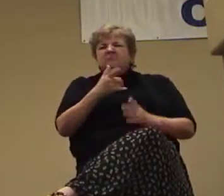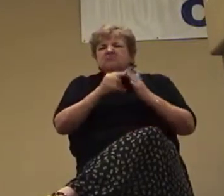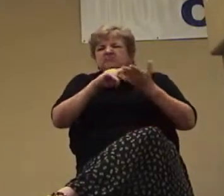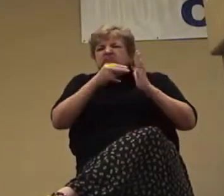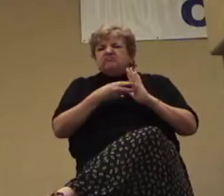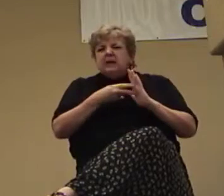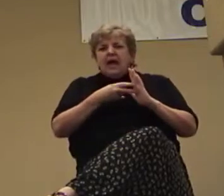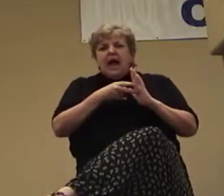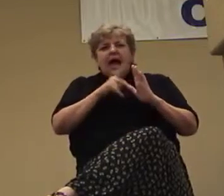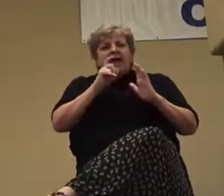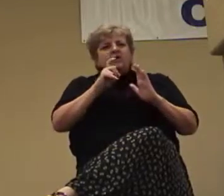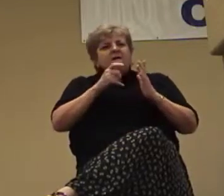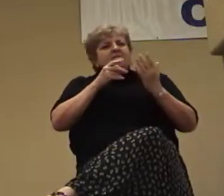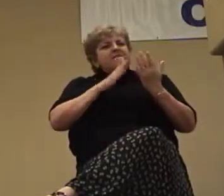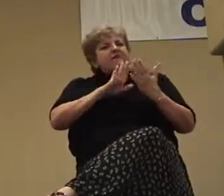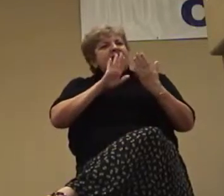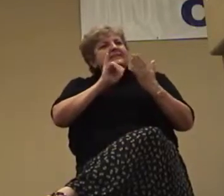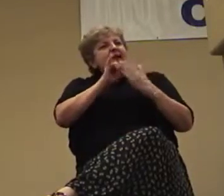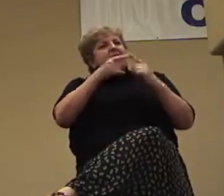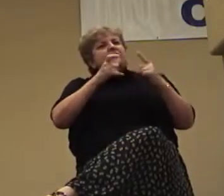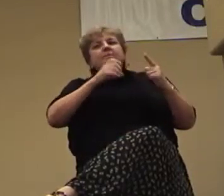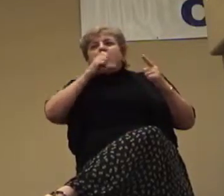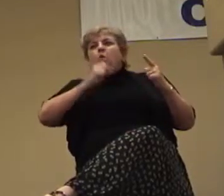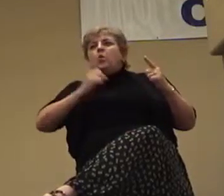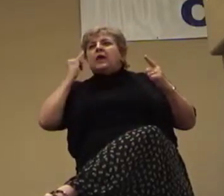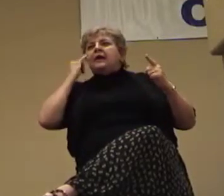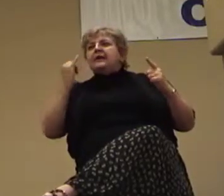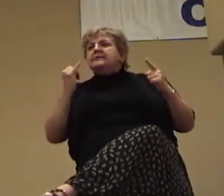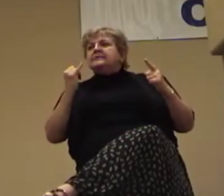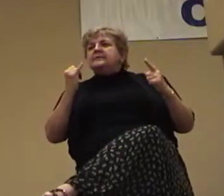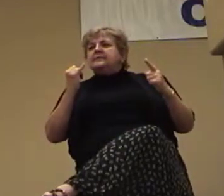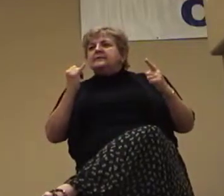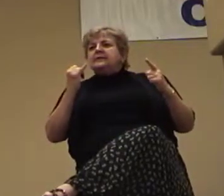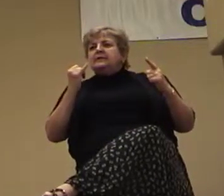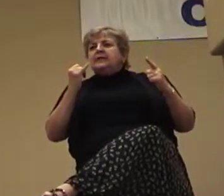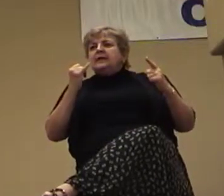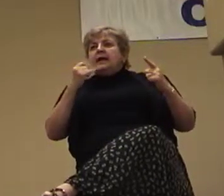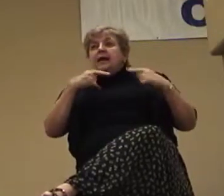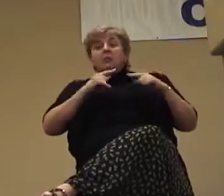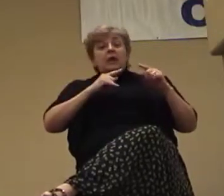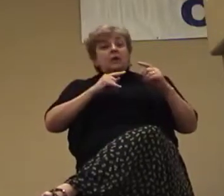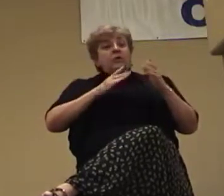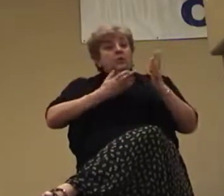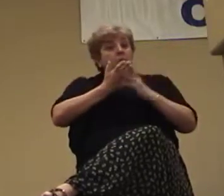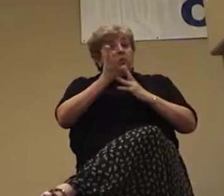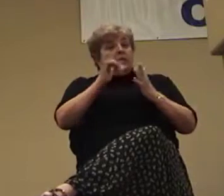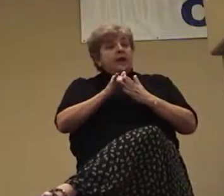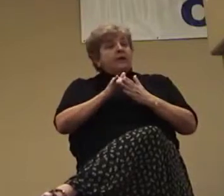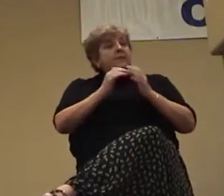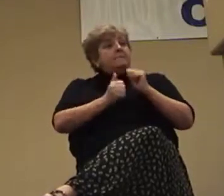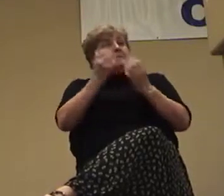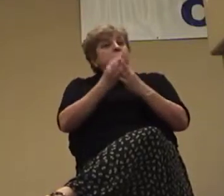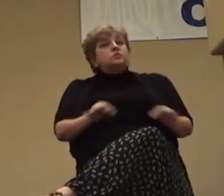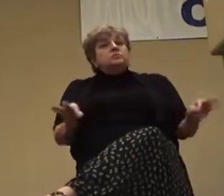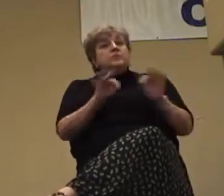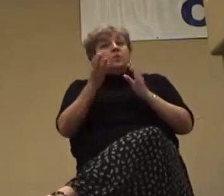I had to get some new information. And while I went through that, the most important thing I did is I closed my legs.